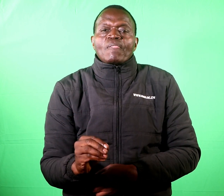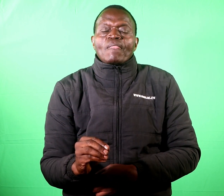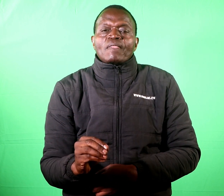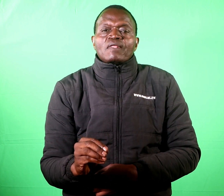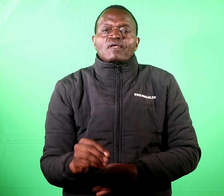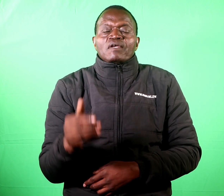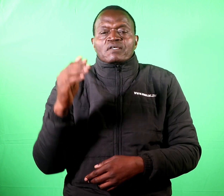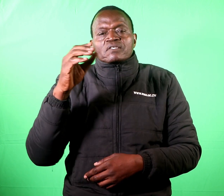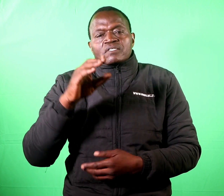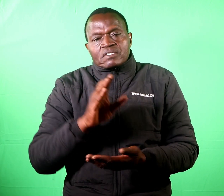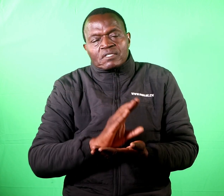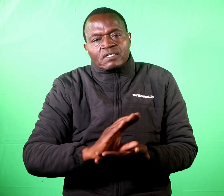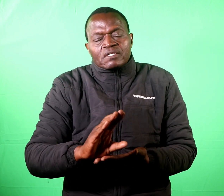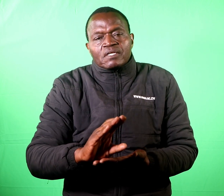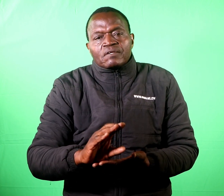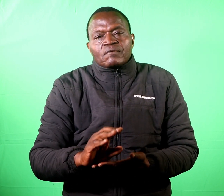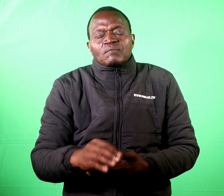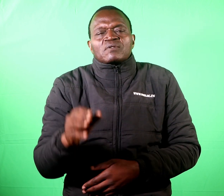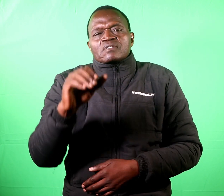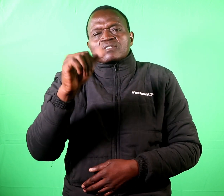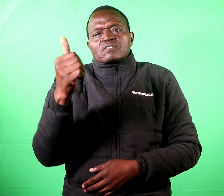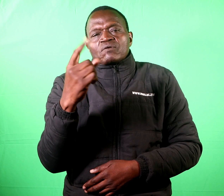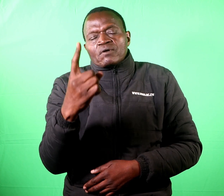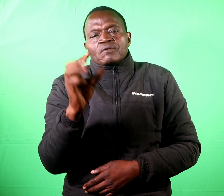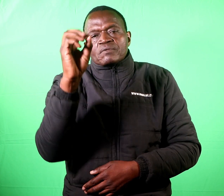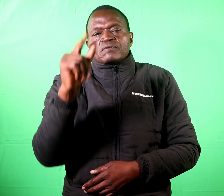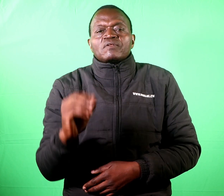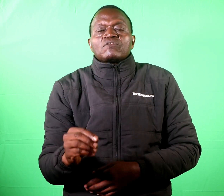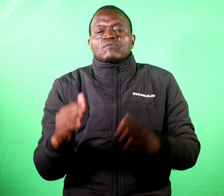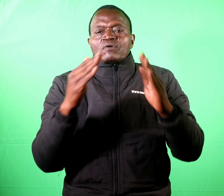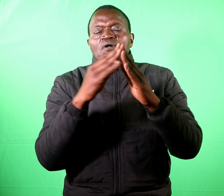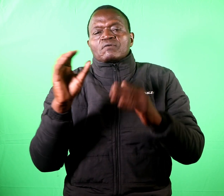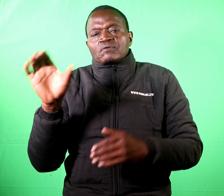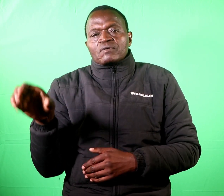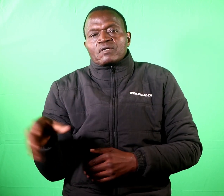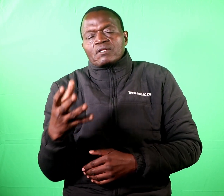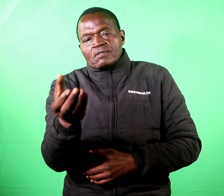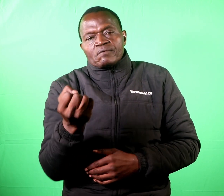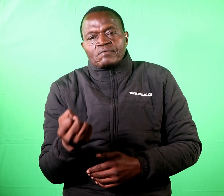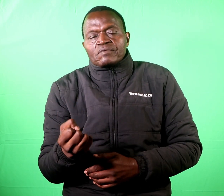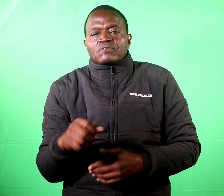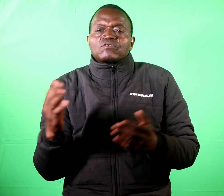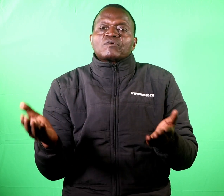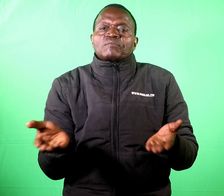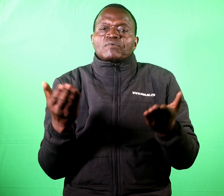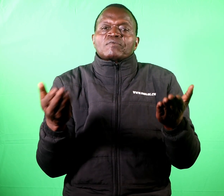Sanitation, about 61% of the households had access to improved